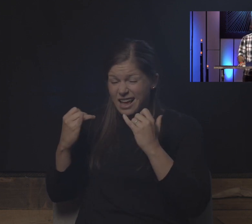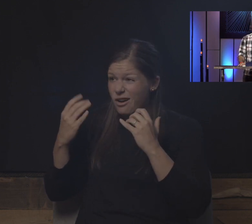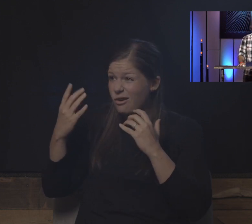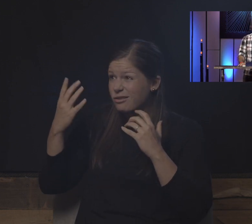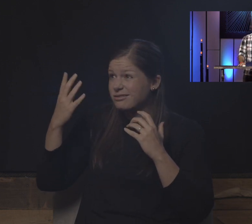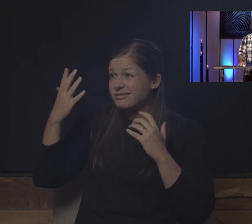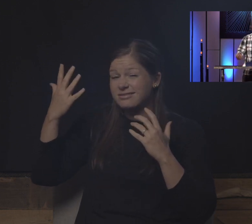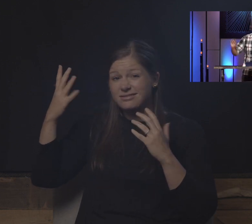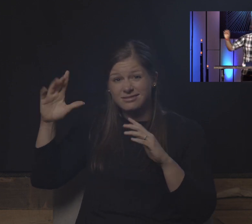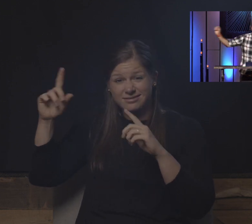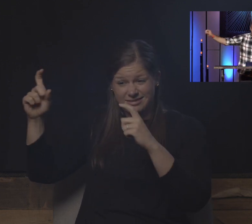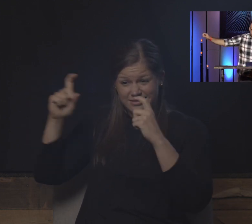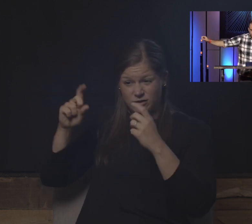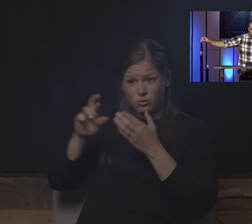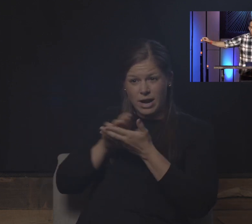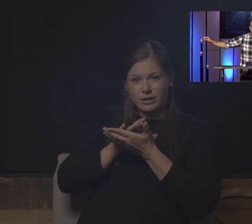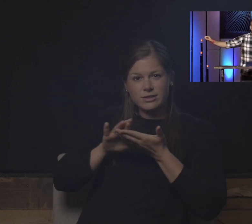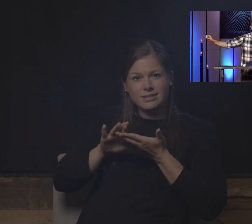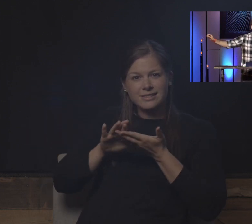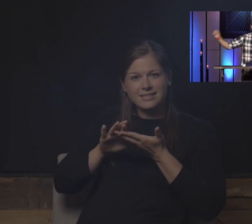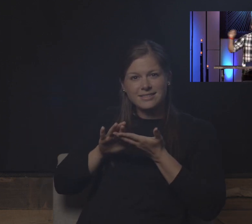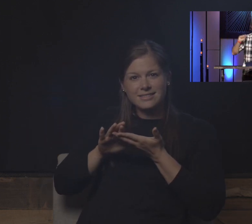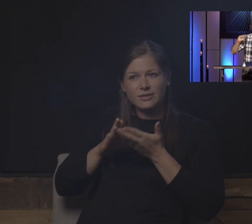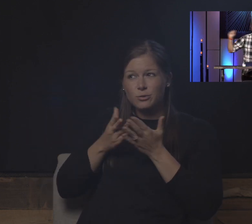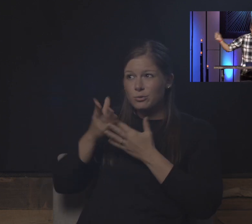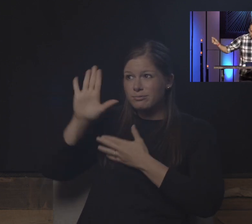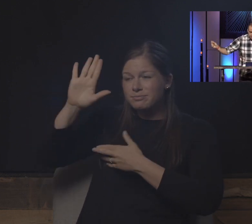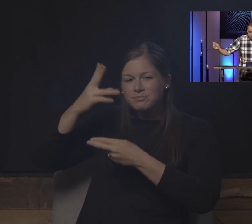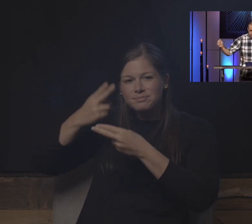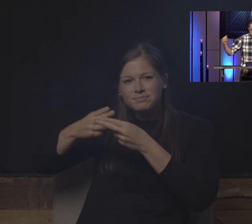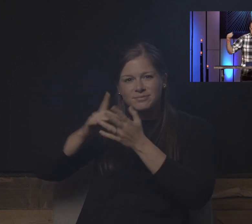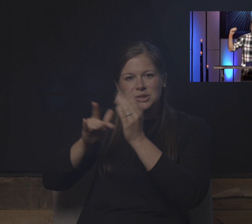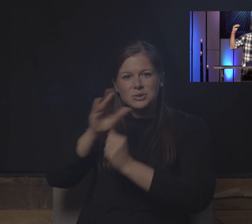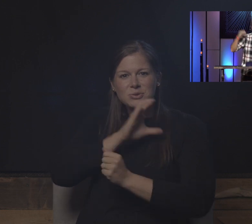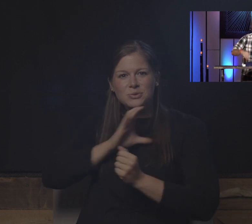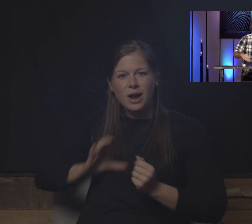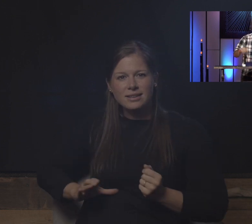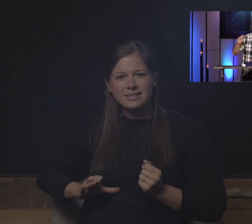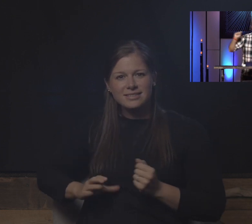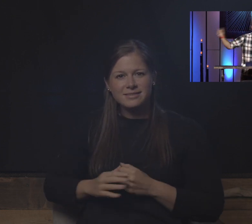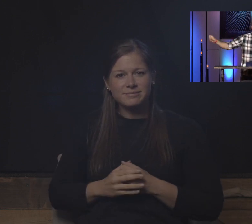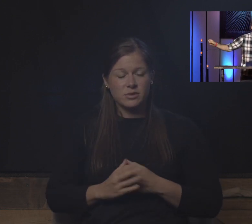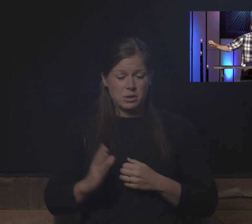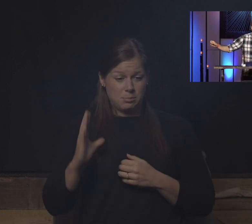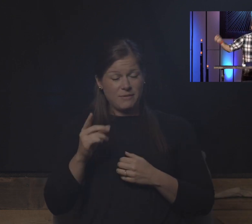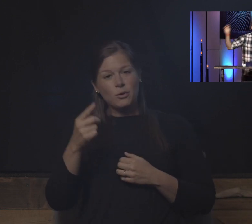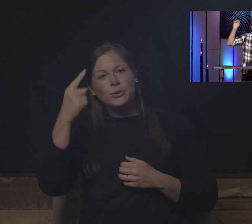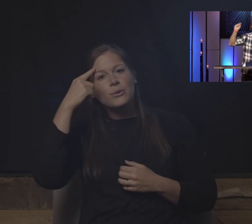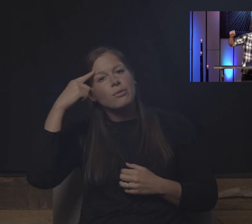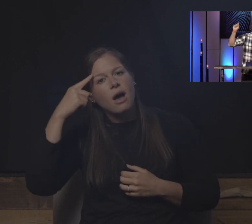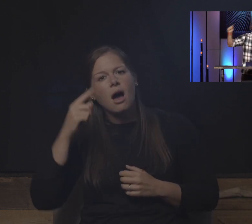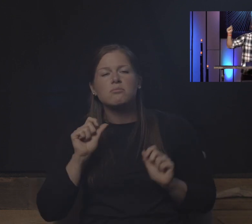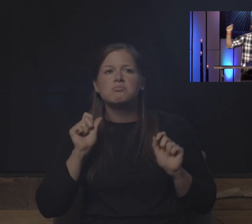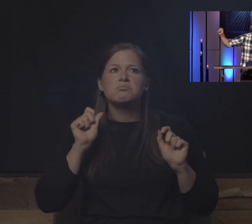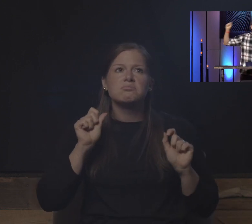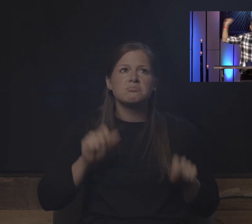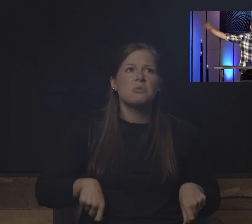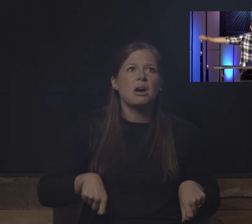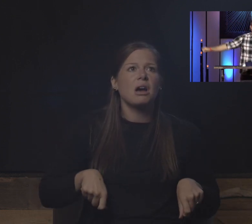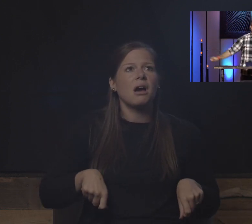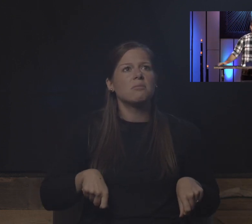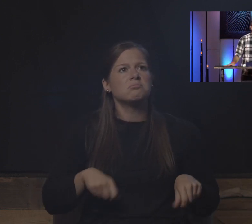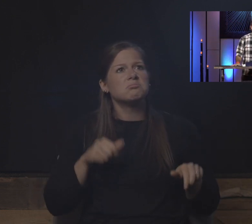Christ. You lived how you wanted. You were deceived into thinking no matter how you lived, you'd go to heaven. That was